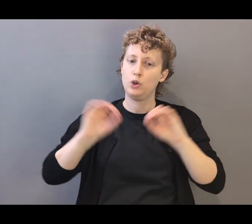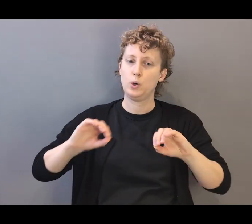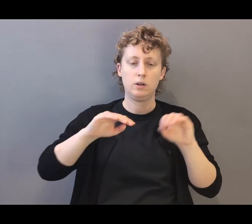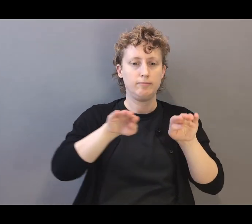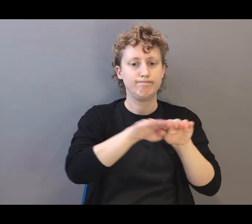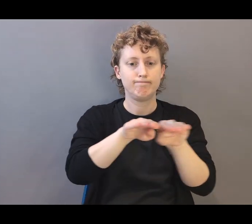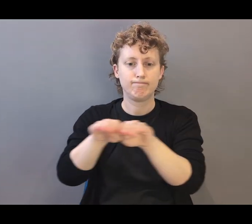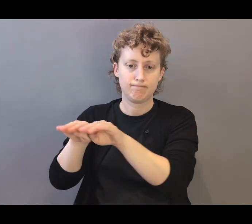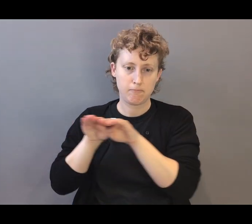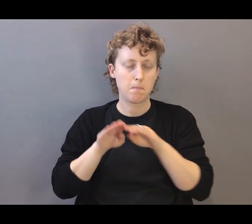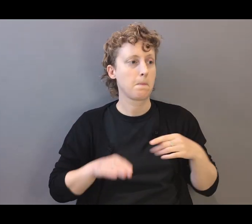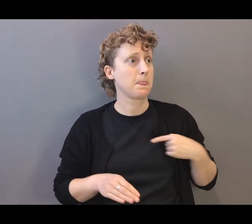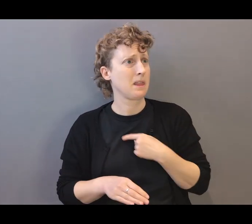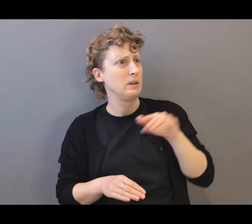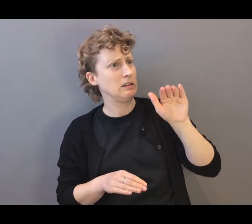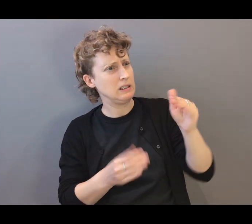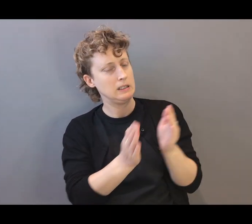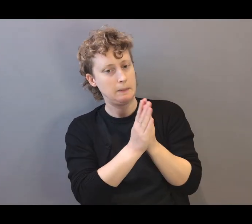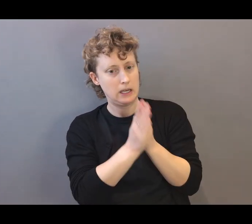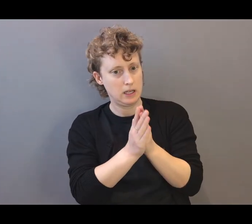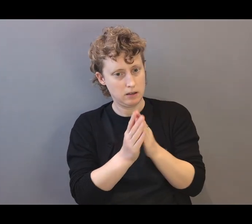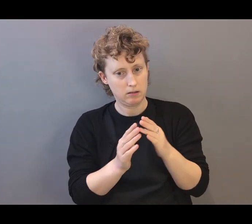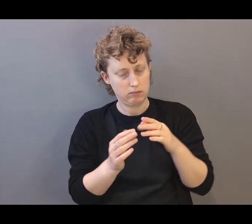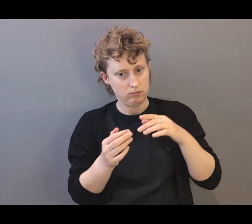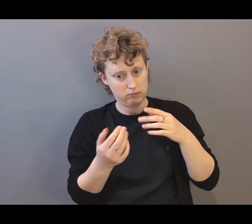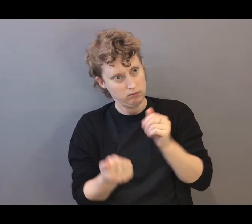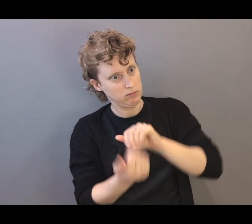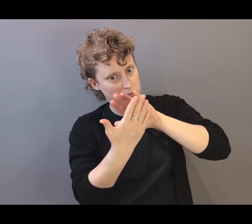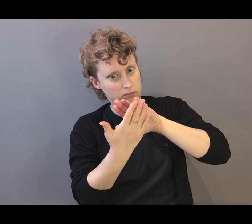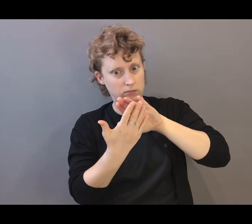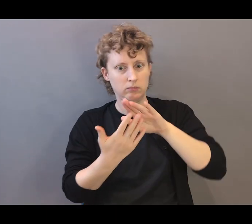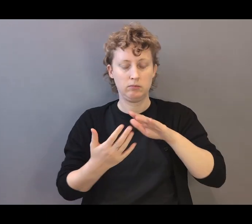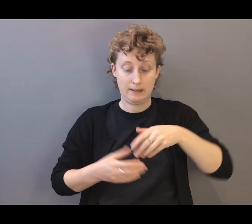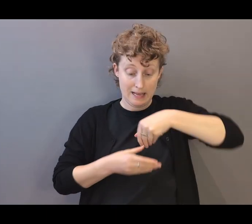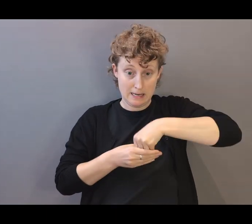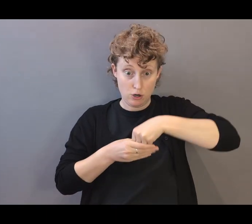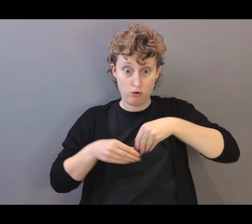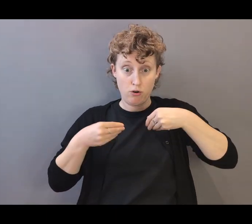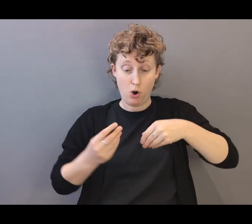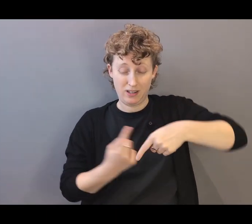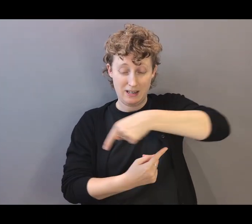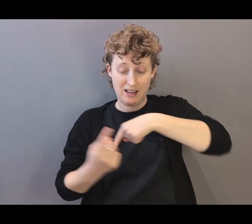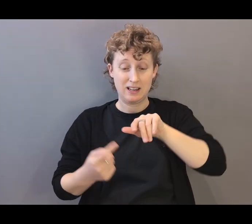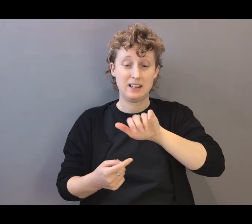the Commission to take action on this matter and kind of build the internal market for this type